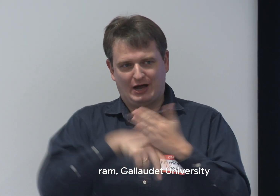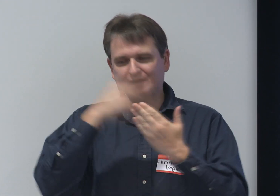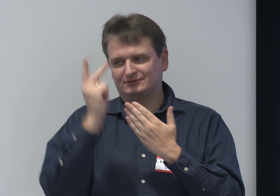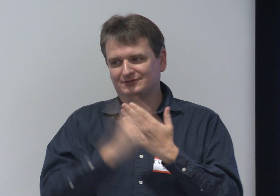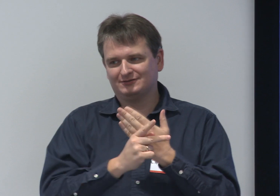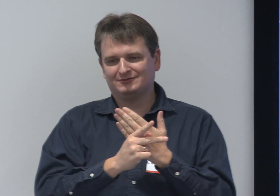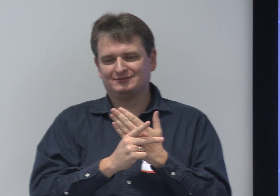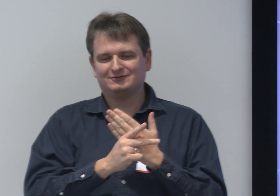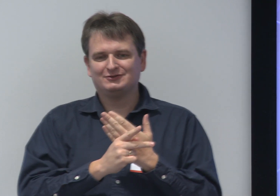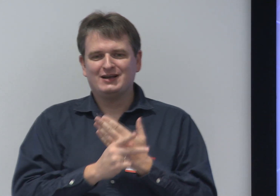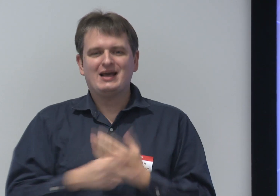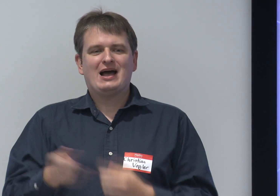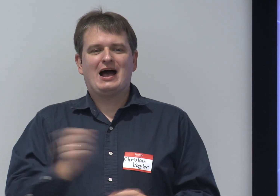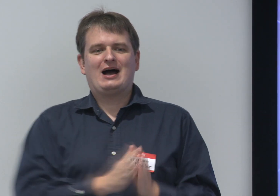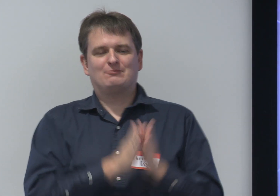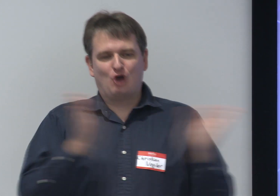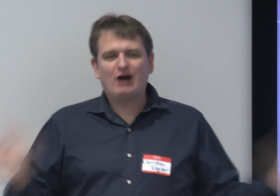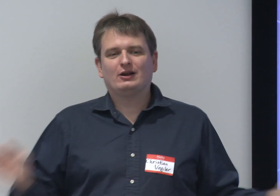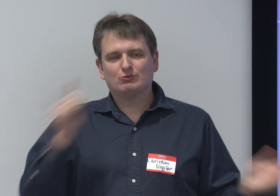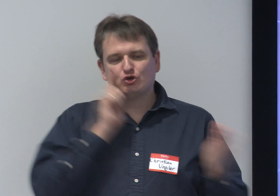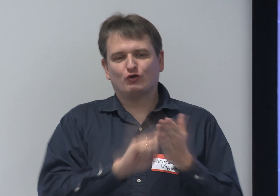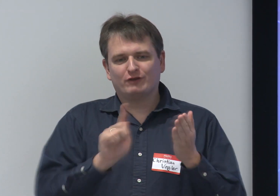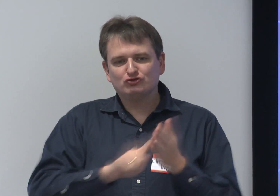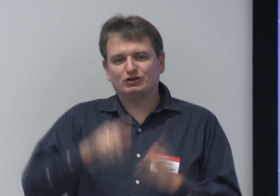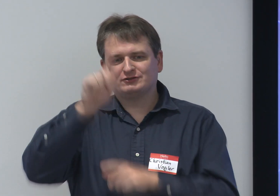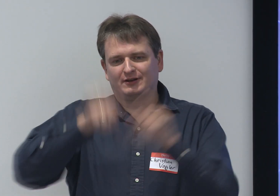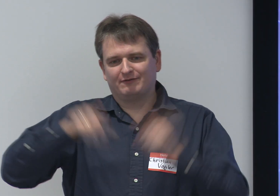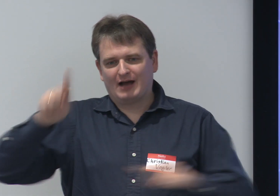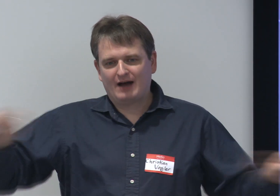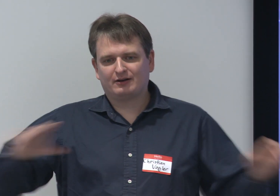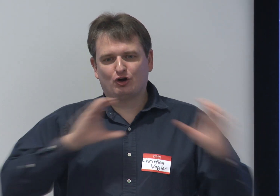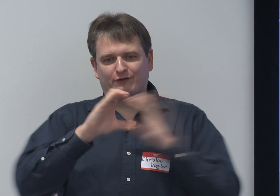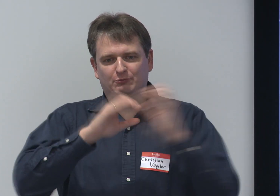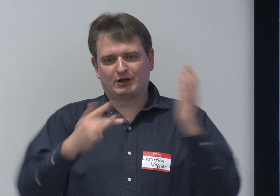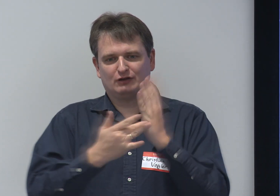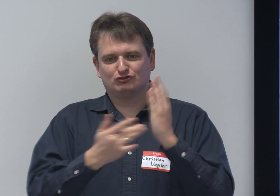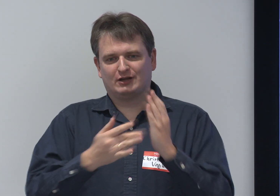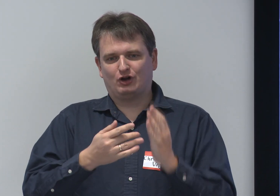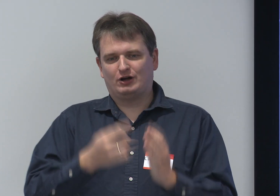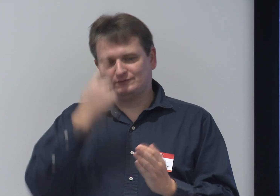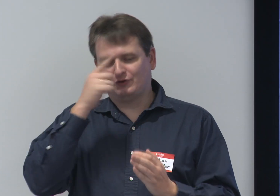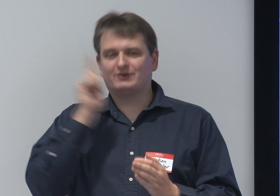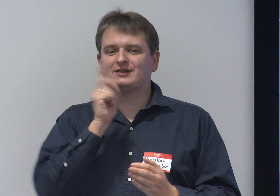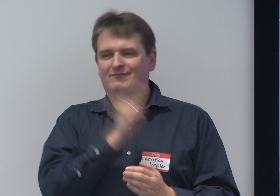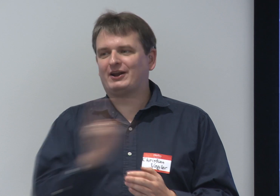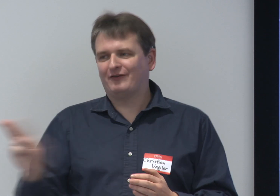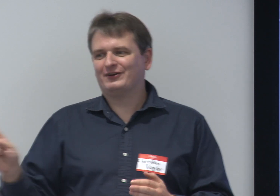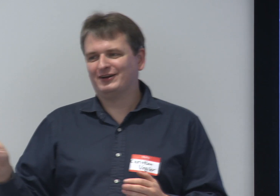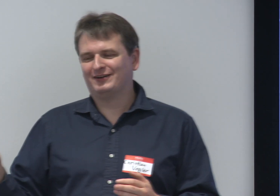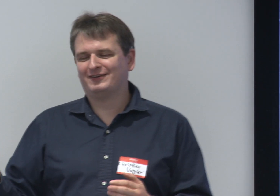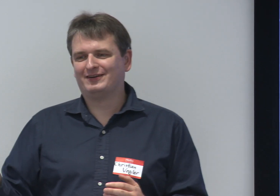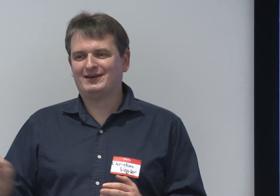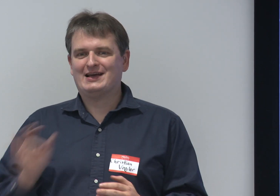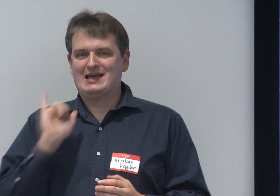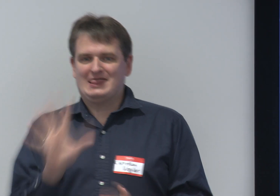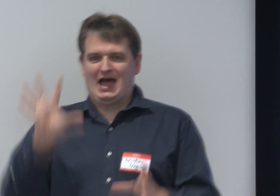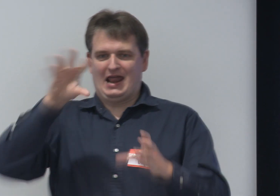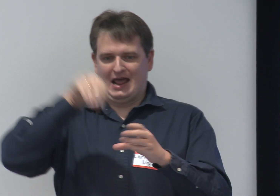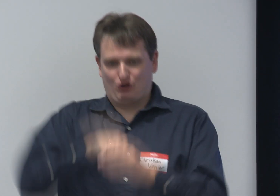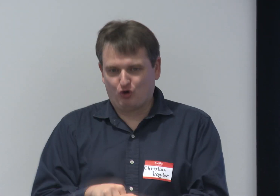that it's the Technology Access Program as presented on the slide. And generally speaking, we look at very different technologies for communication for deaf and hard of